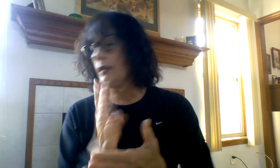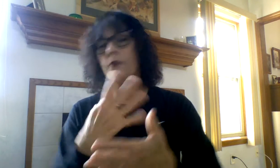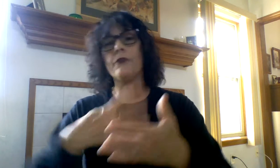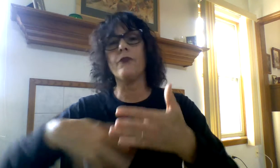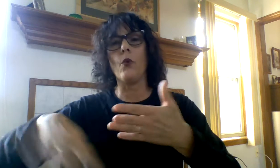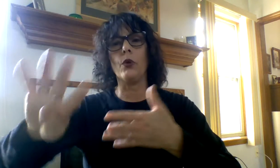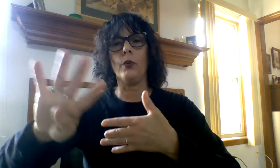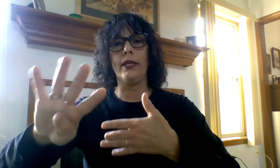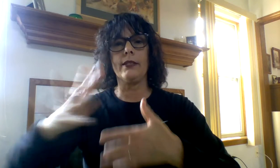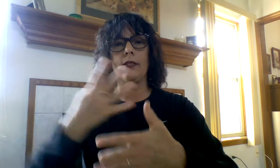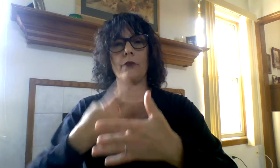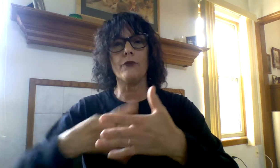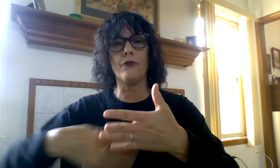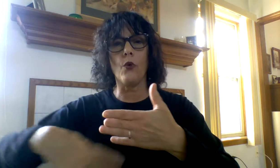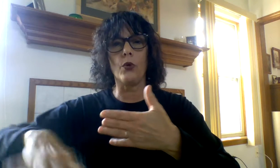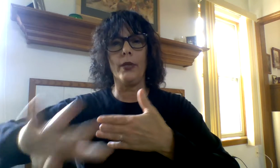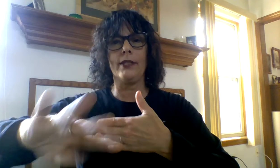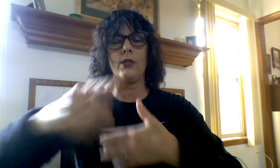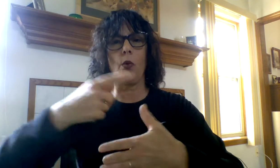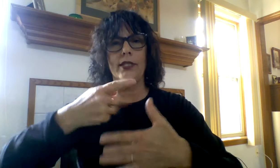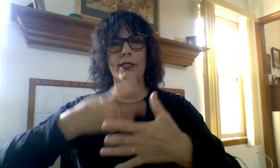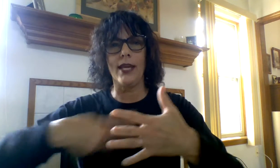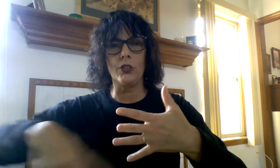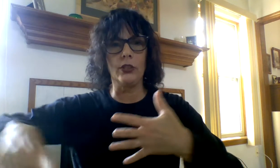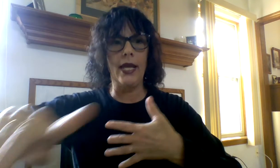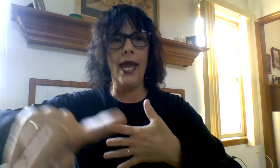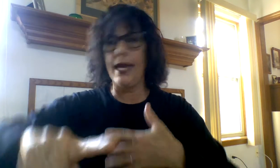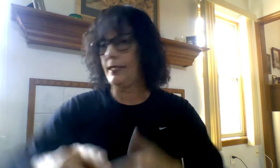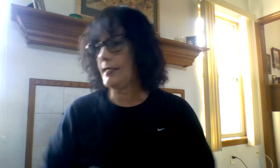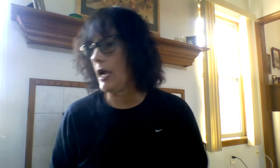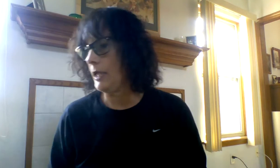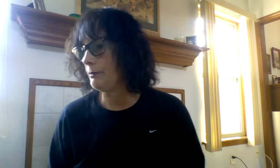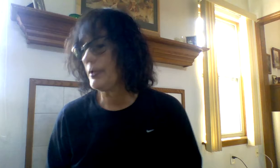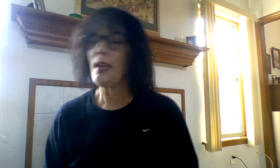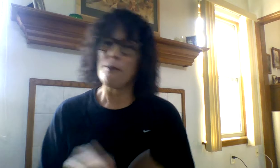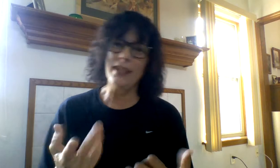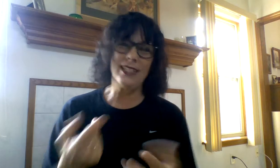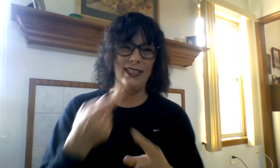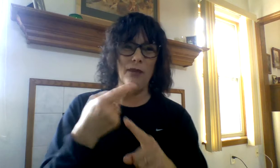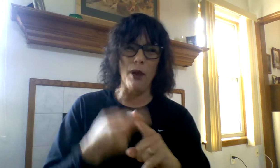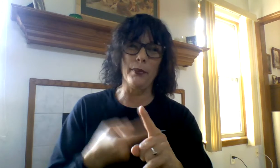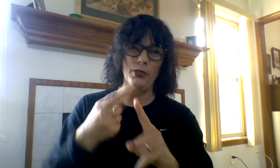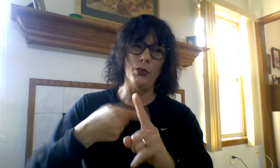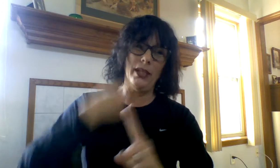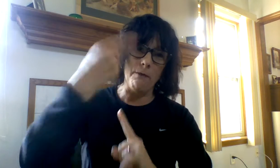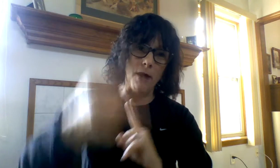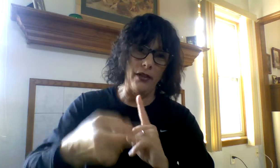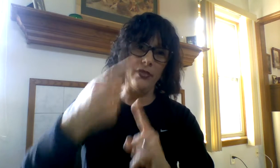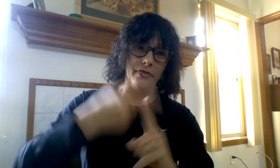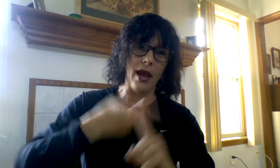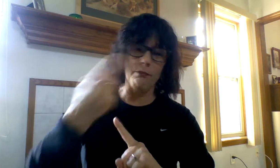In 4 weeks. 4 weeks, so it's scheduled ahead of time. Basically, I'd probably do in a month at that